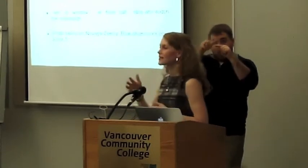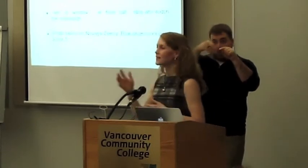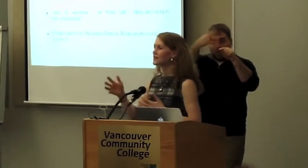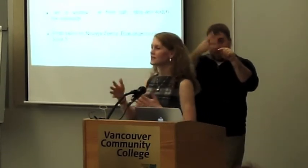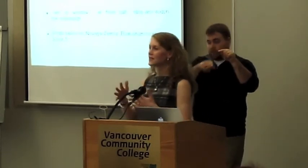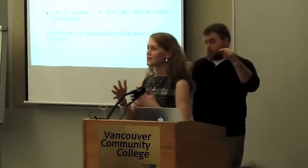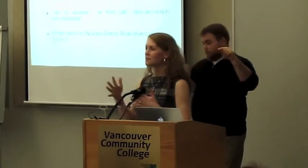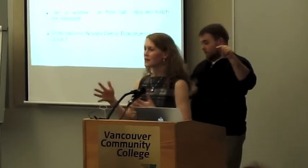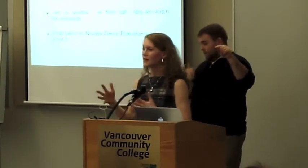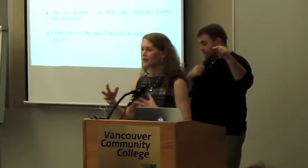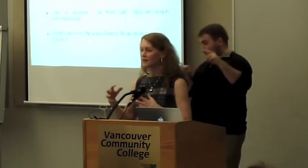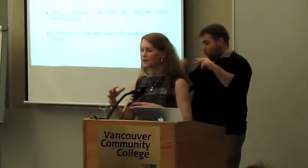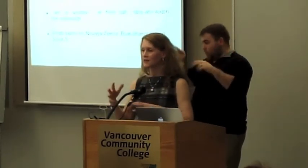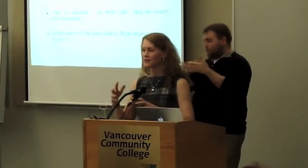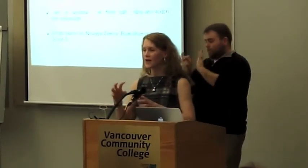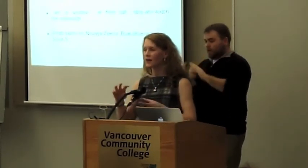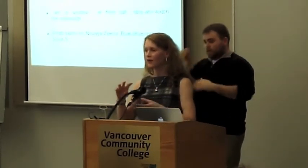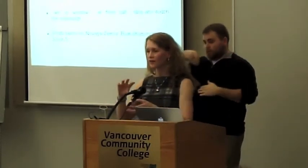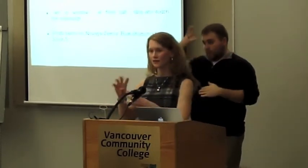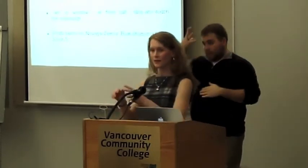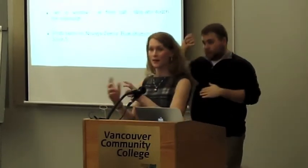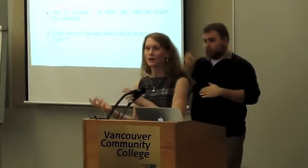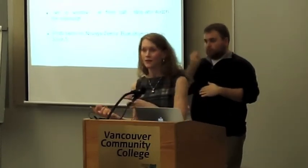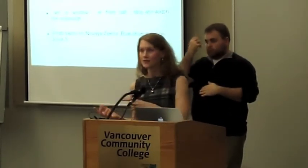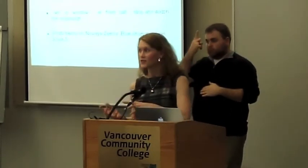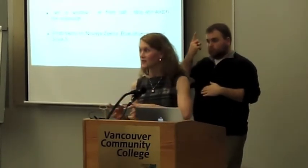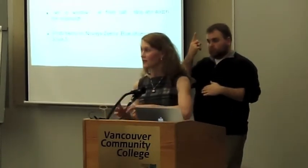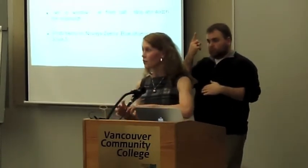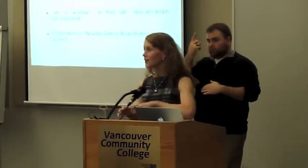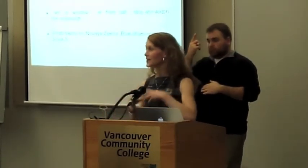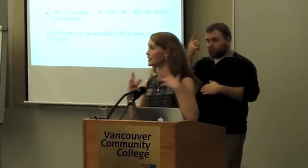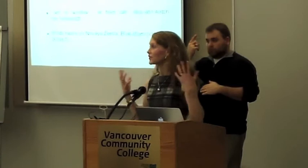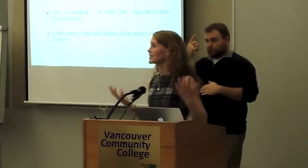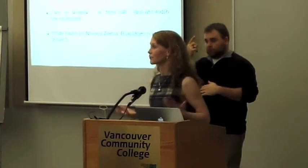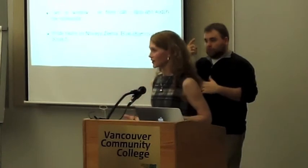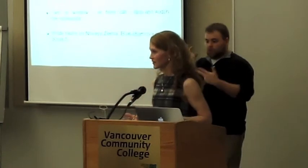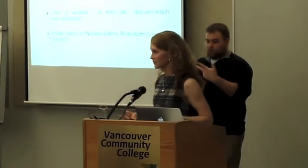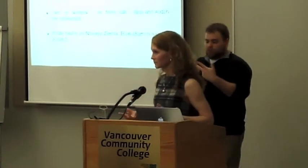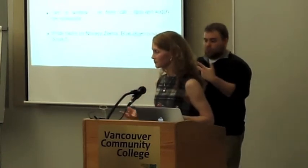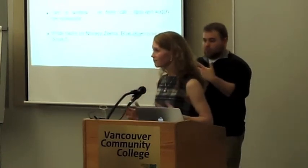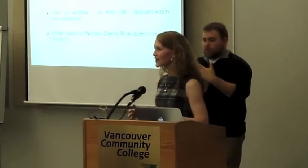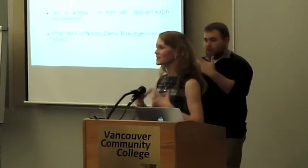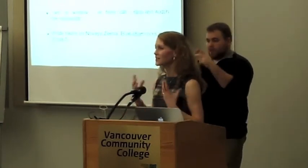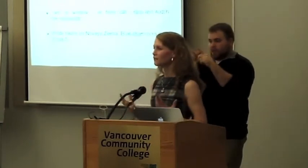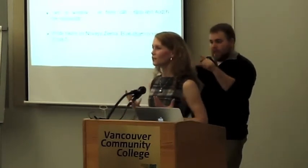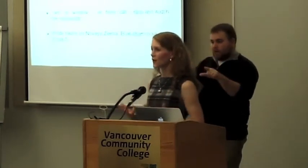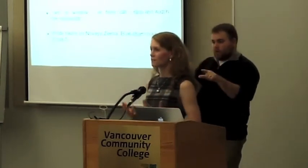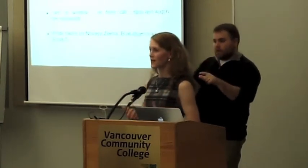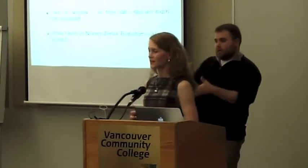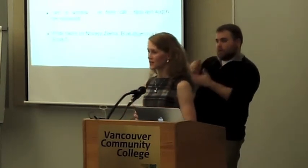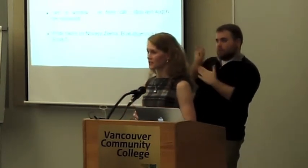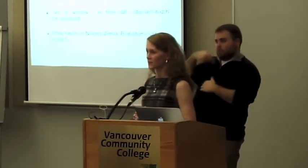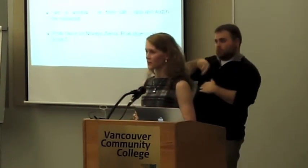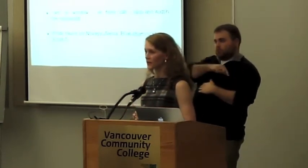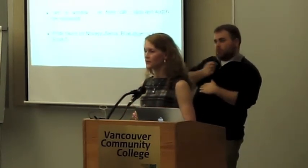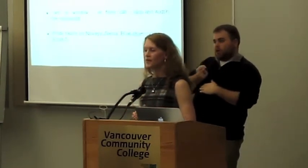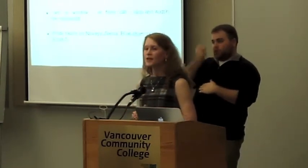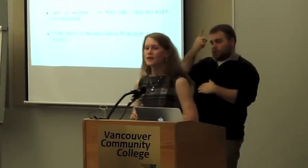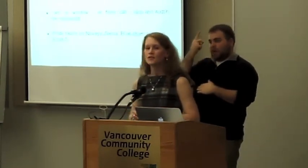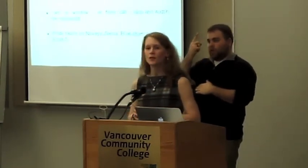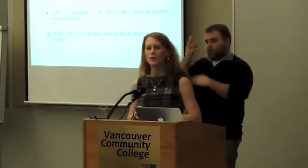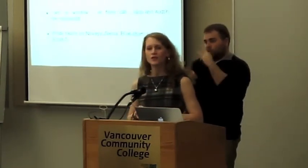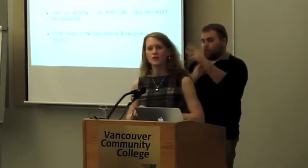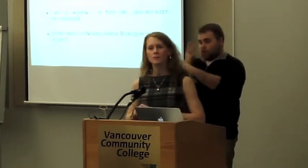again, this doesn't mean that this is hierarchically better. It's just qualitatively different. It's a different way of making sense of the